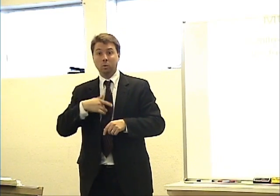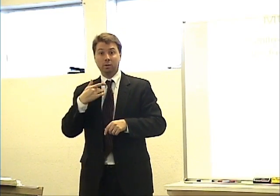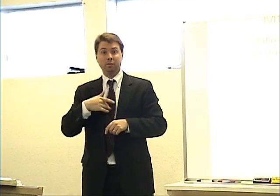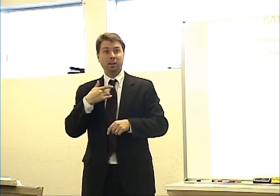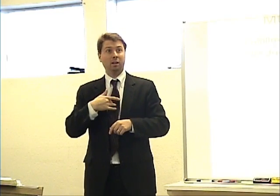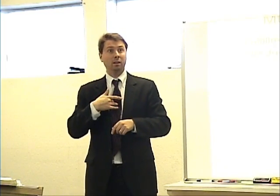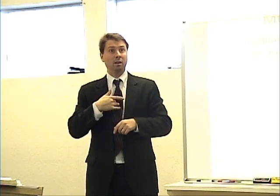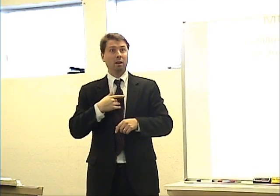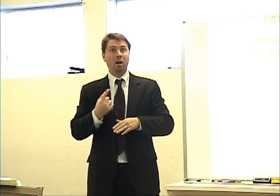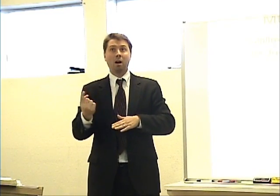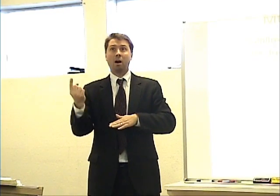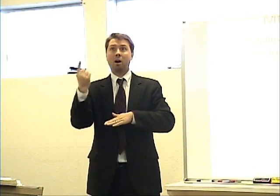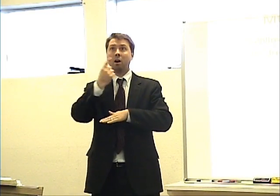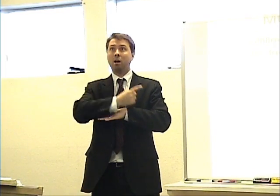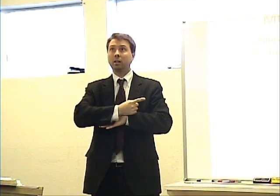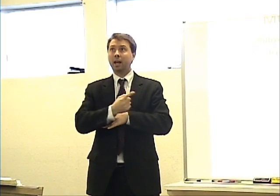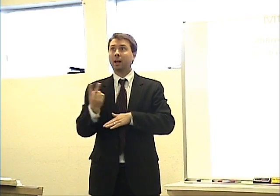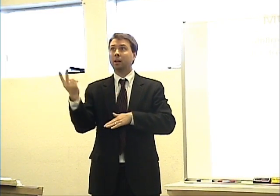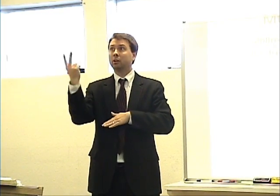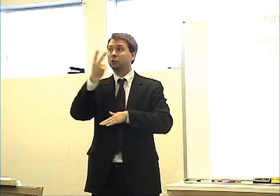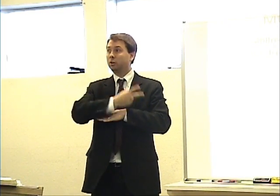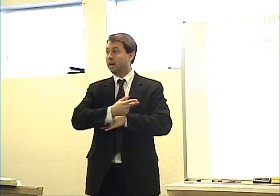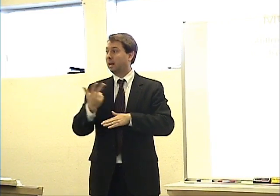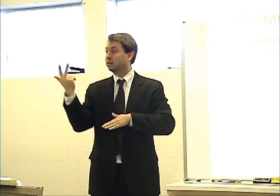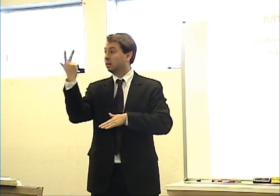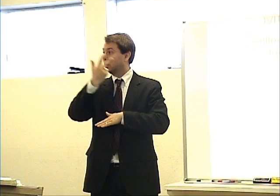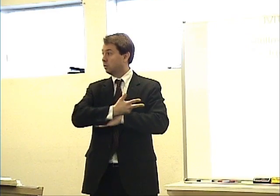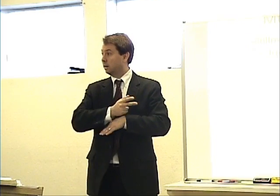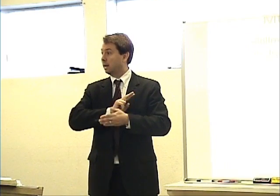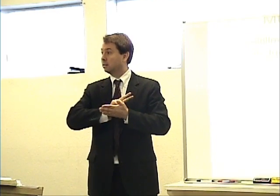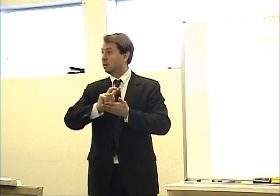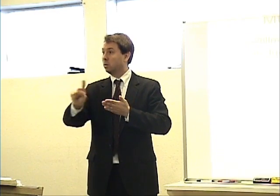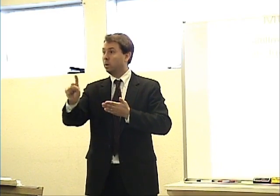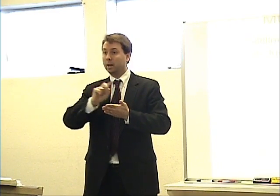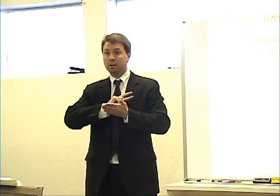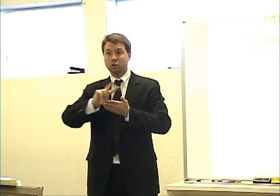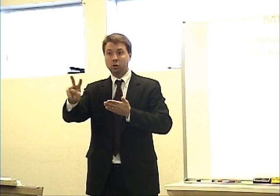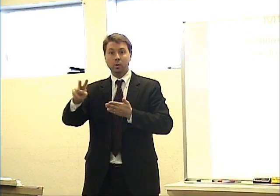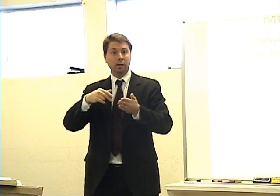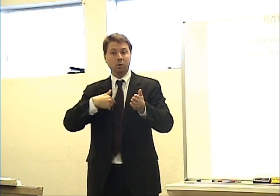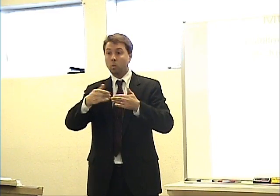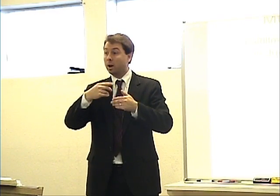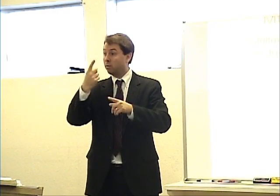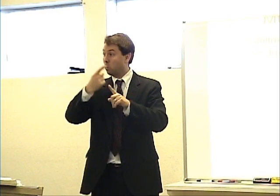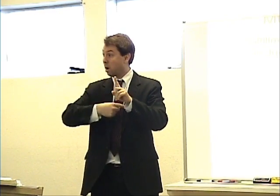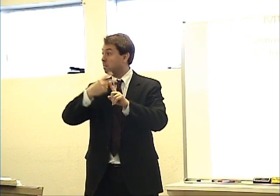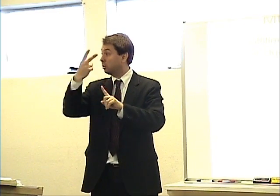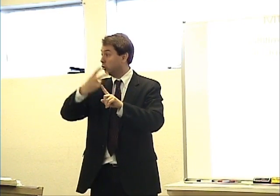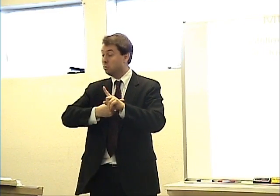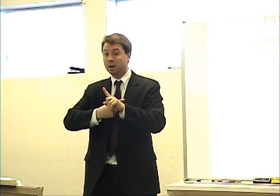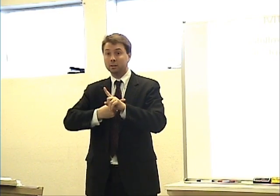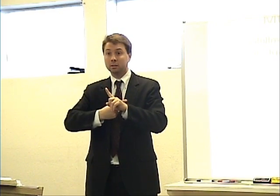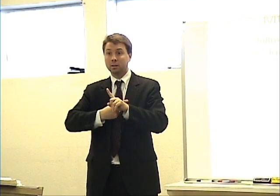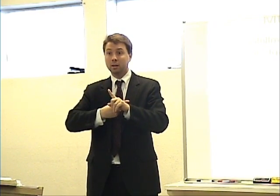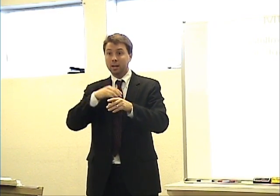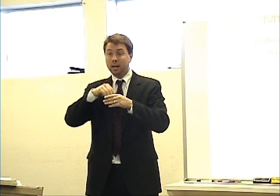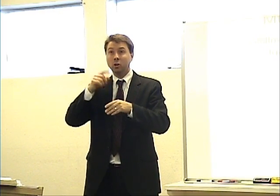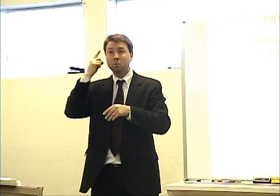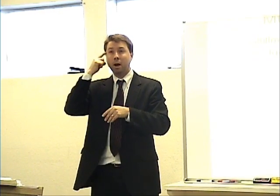will feel all day, 2 days, 3 days, week, 2 weeks, whatever, 1 month, 2 months, in your mind,